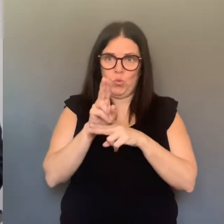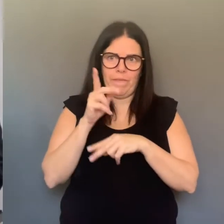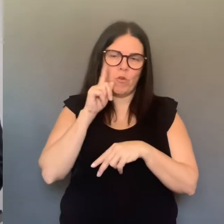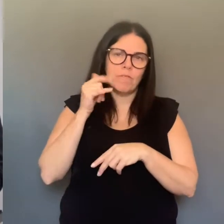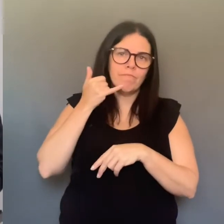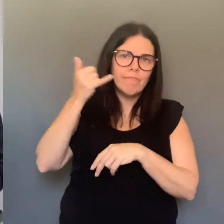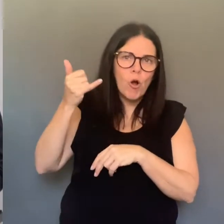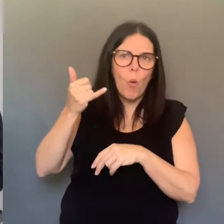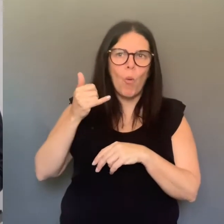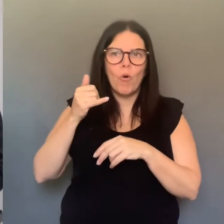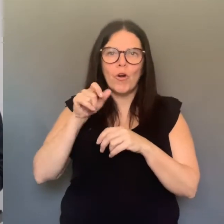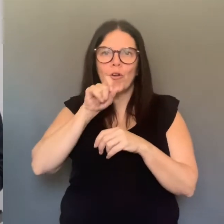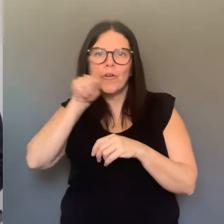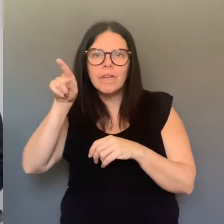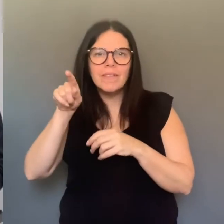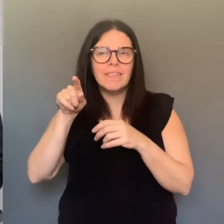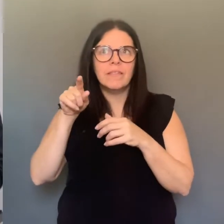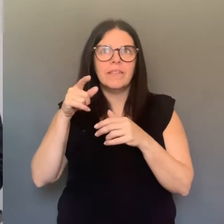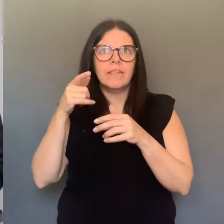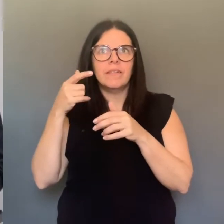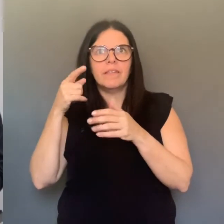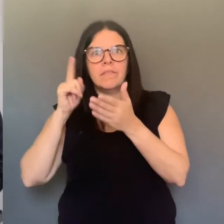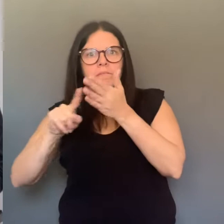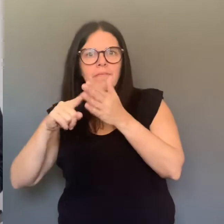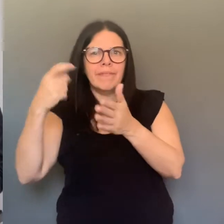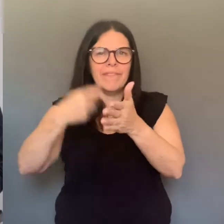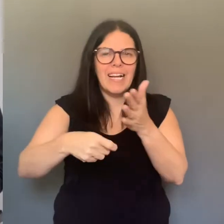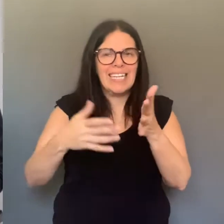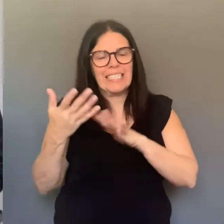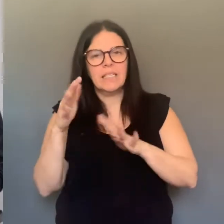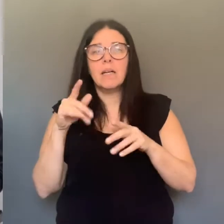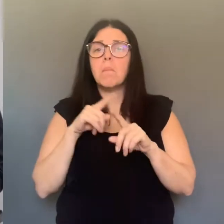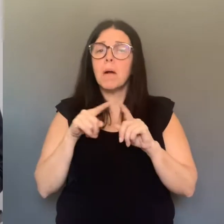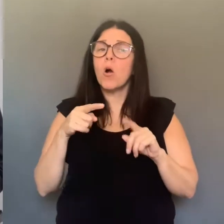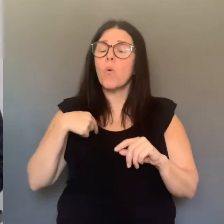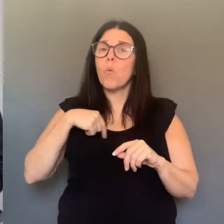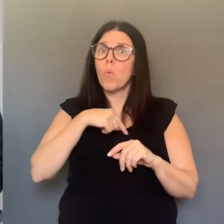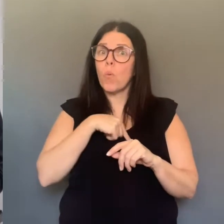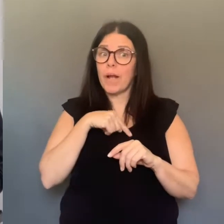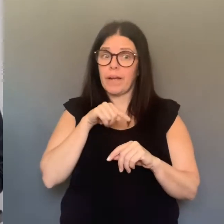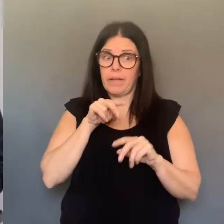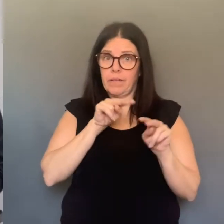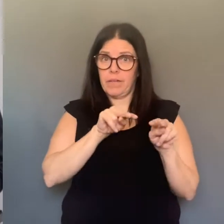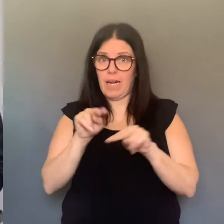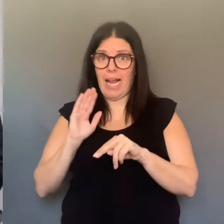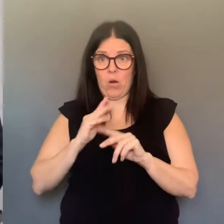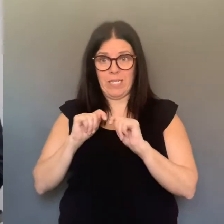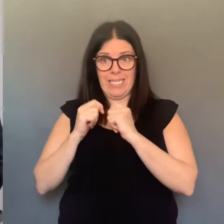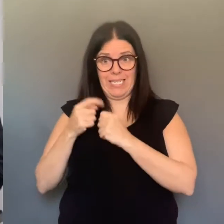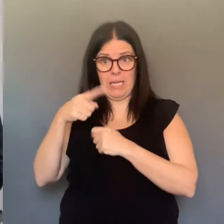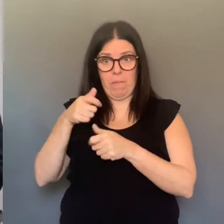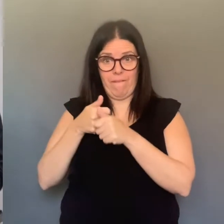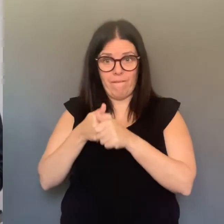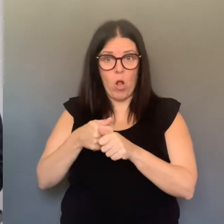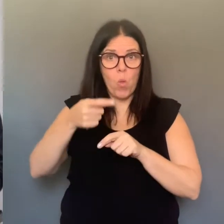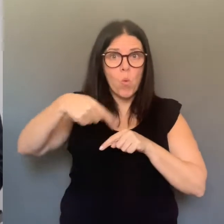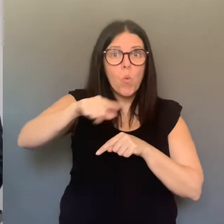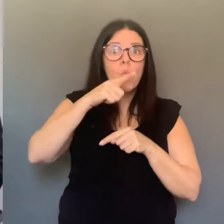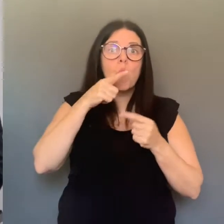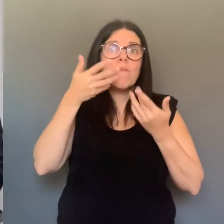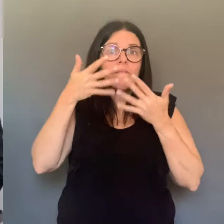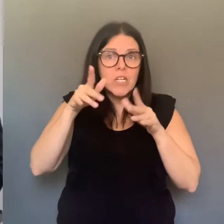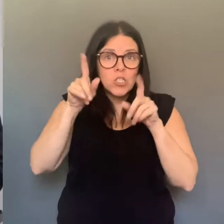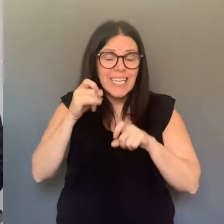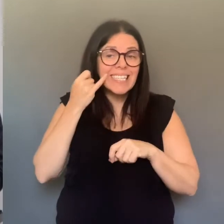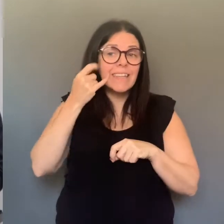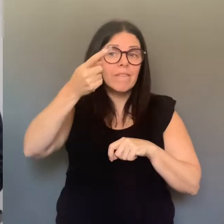those individuals. So we will look into it. I cannot say that this would be a best system to use that line and to start